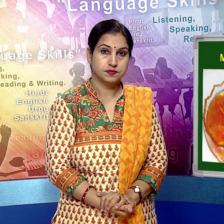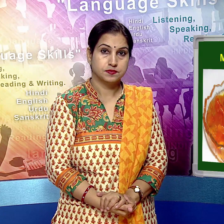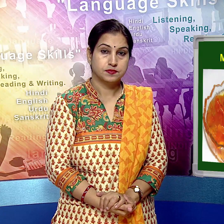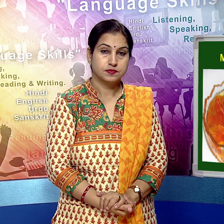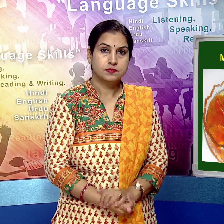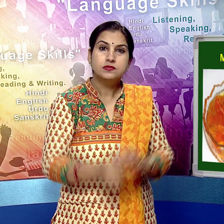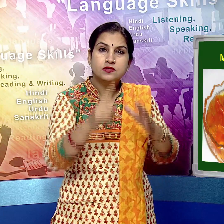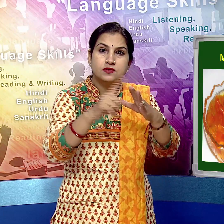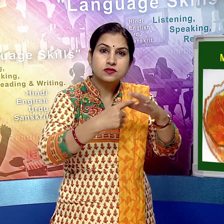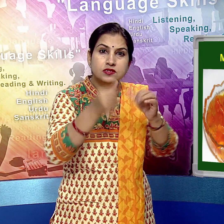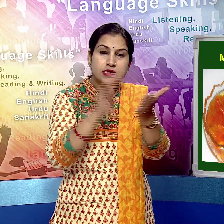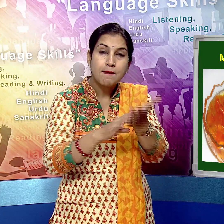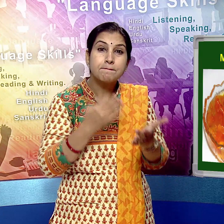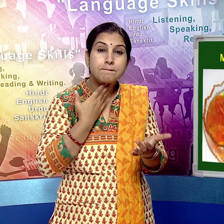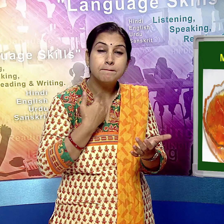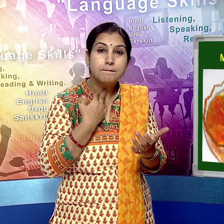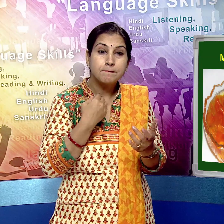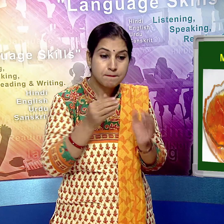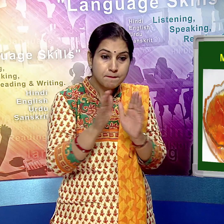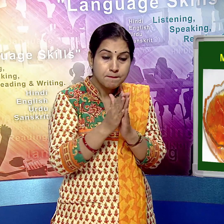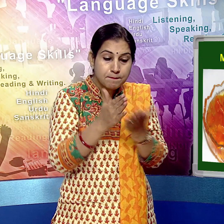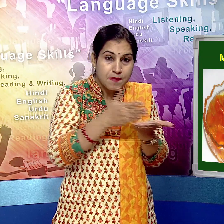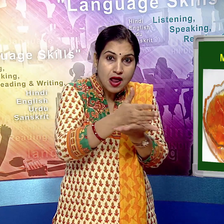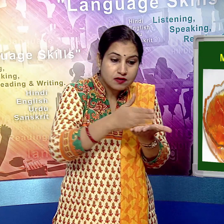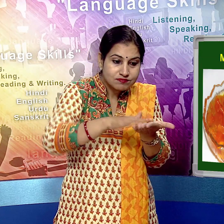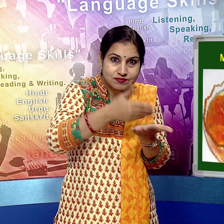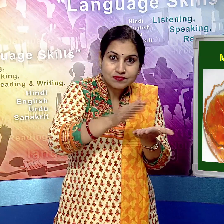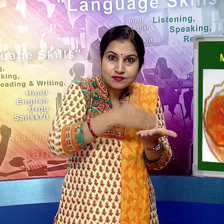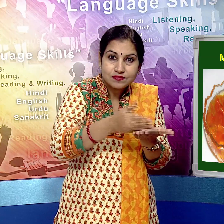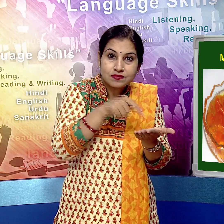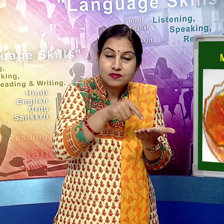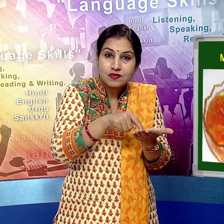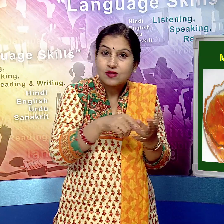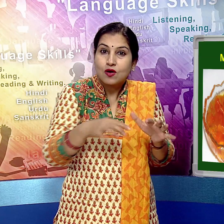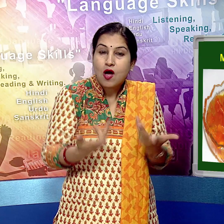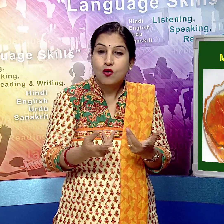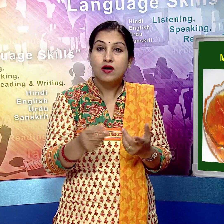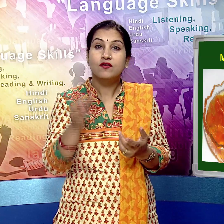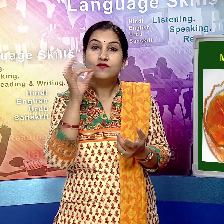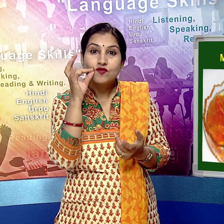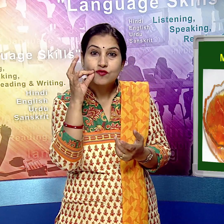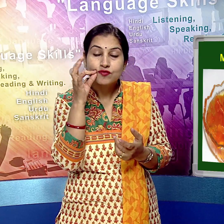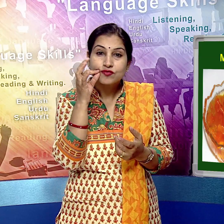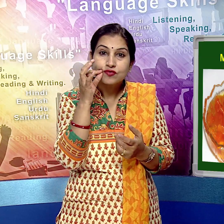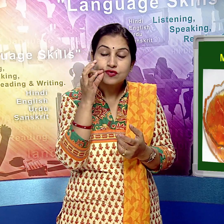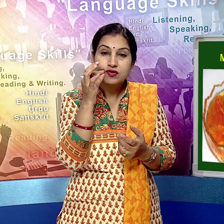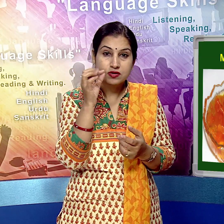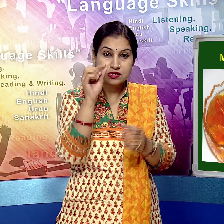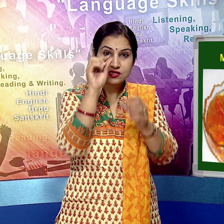jams are made by boiling the fleshy pulp of the fruit